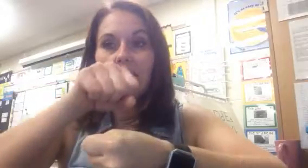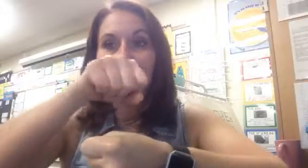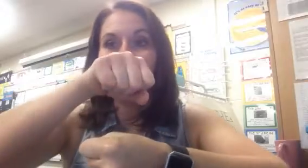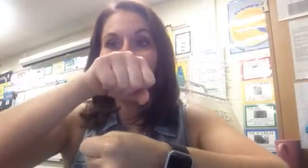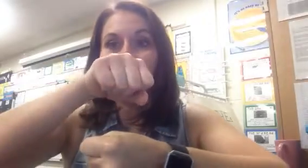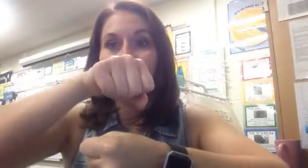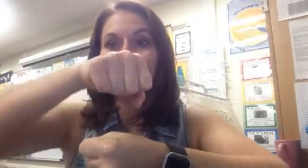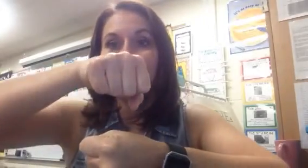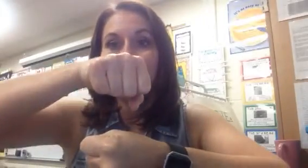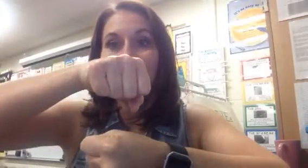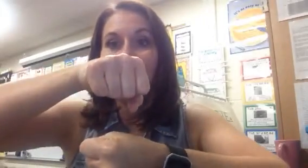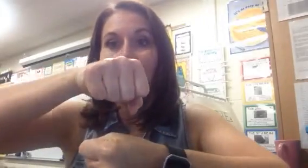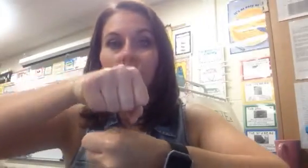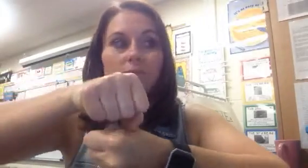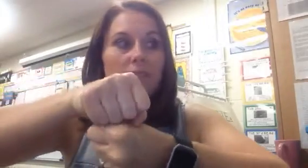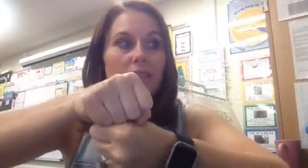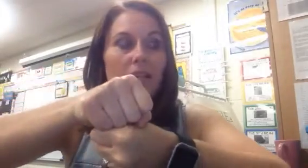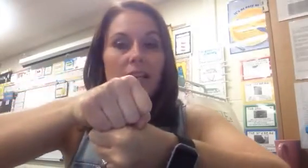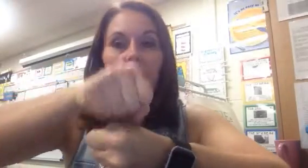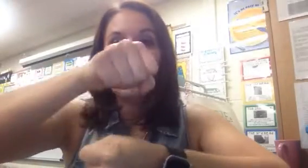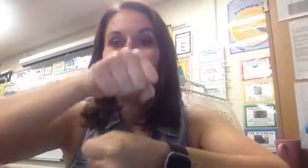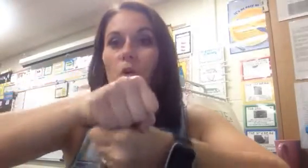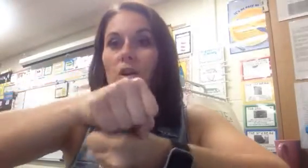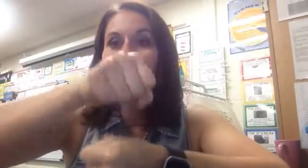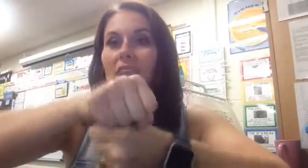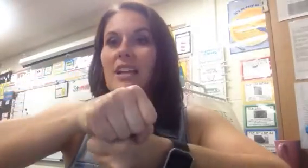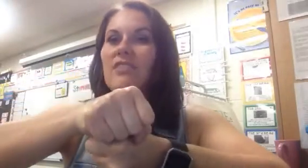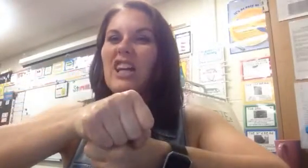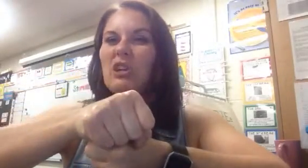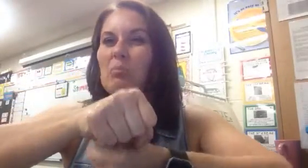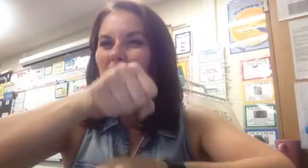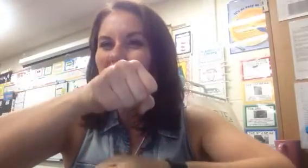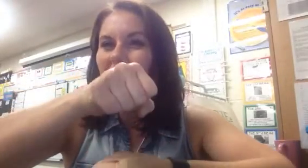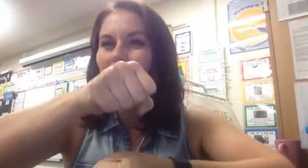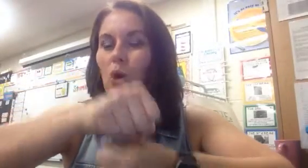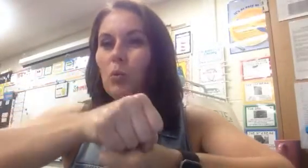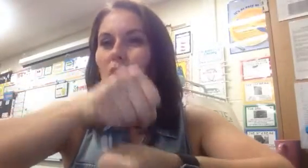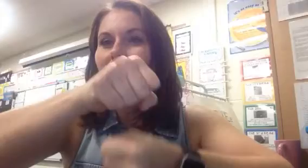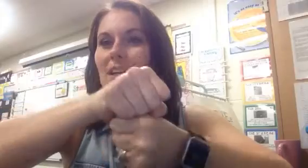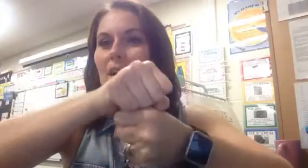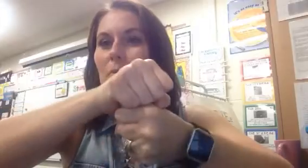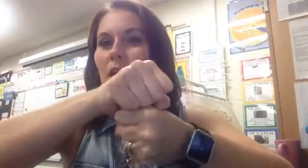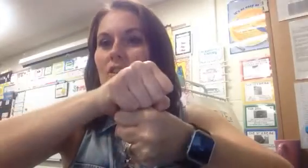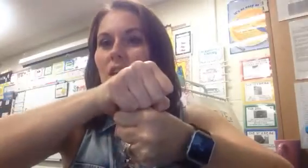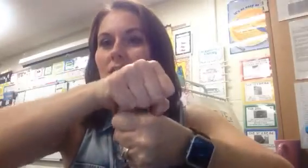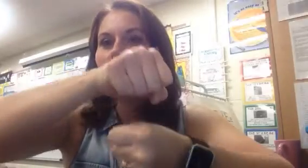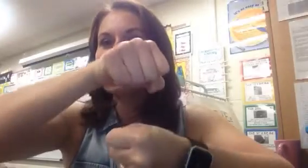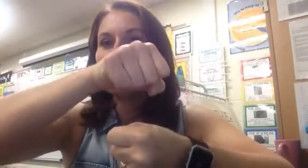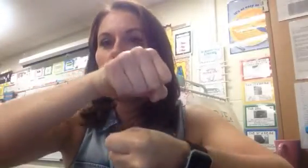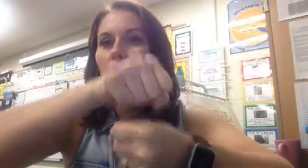the other fist down. Work. Kind of like you're building, working on a project.